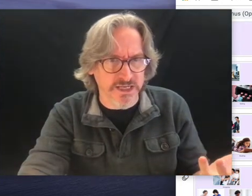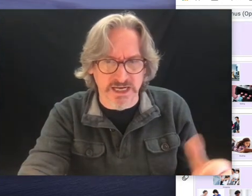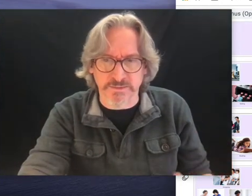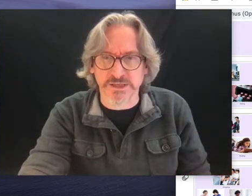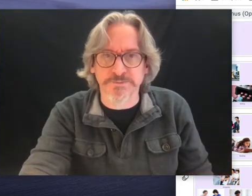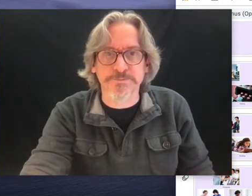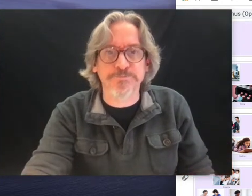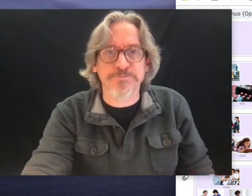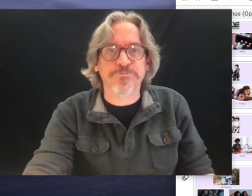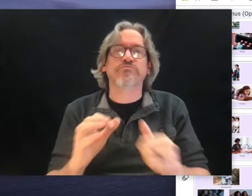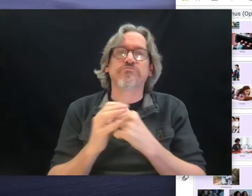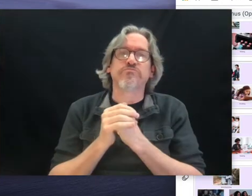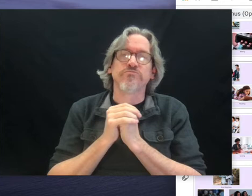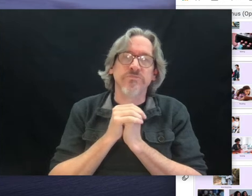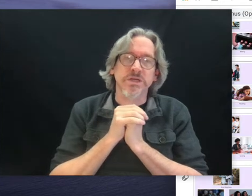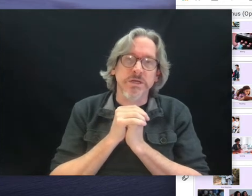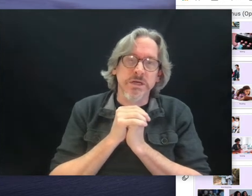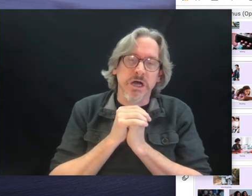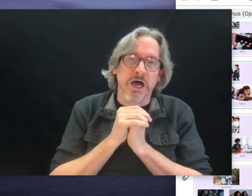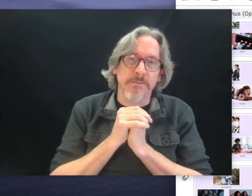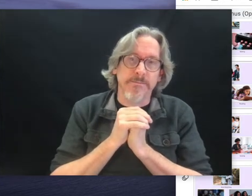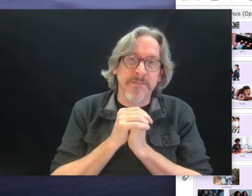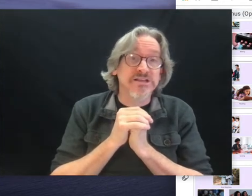on the assignments.